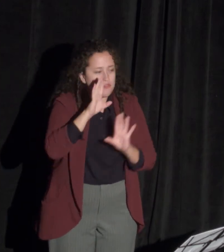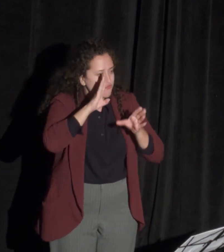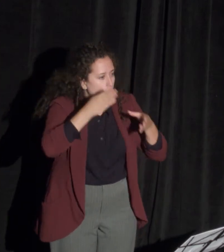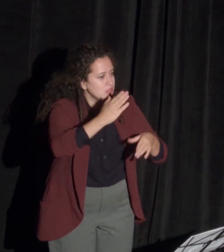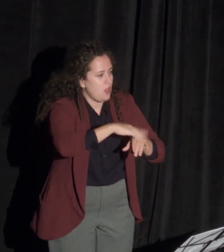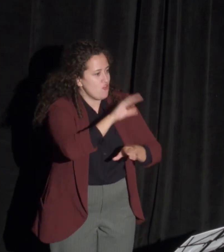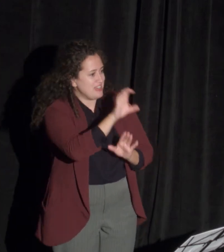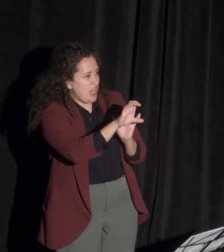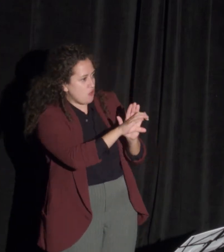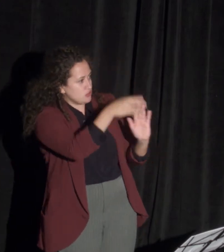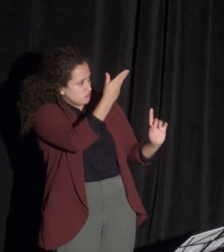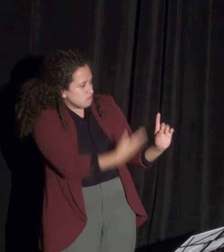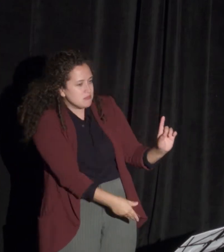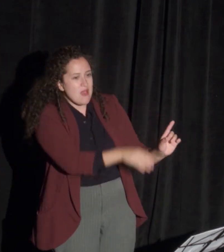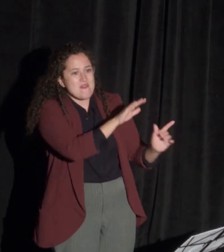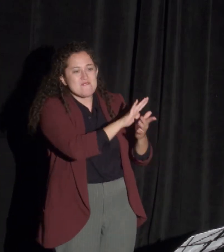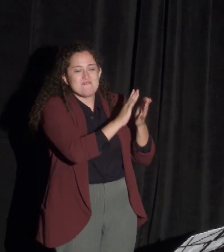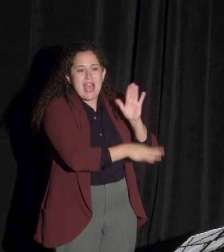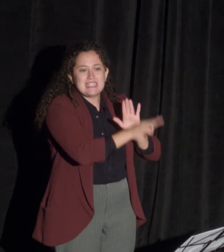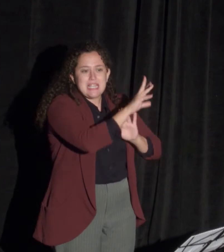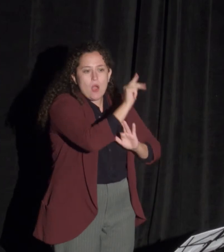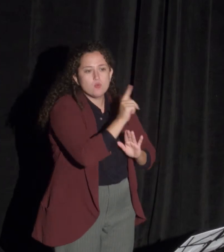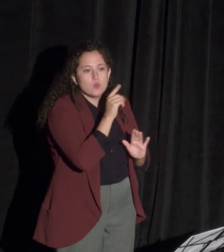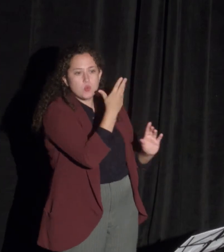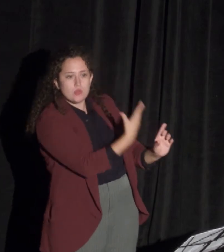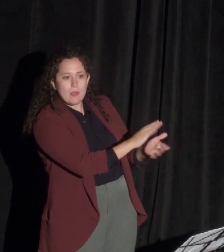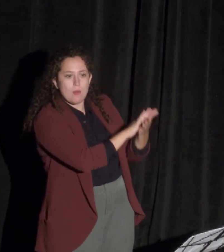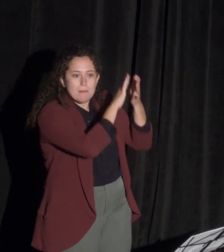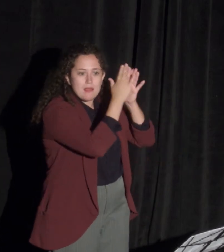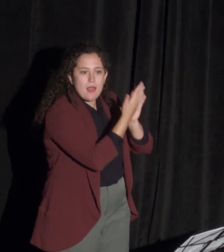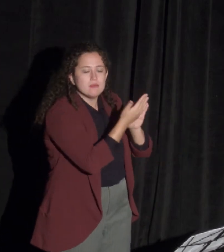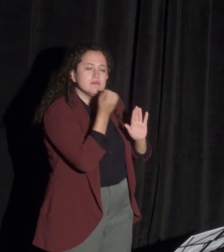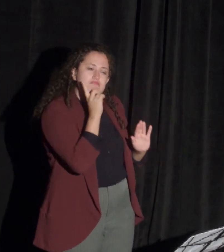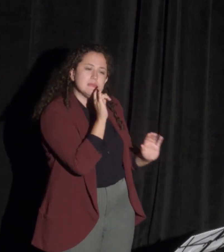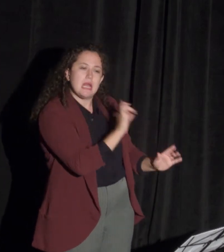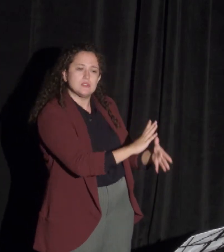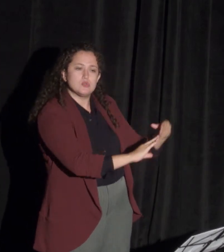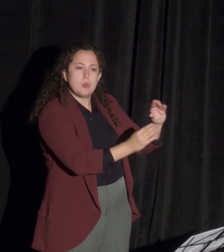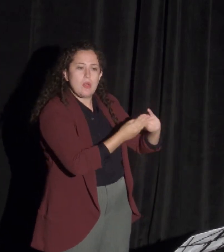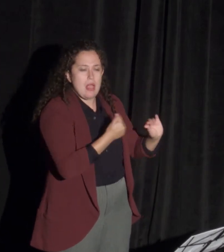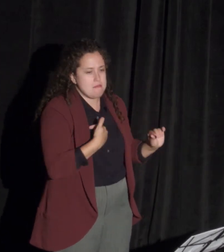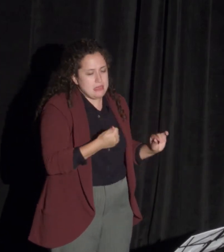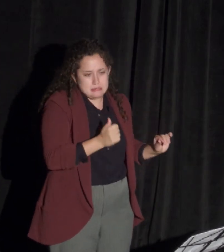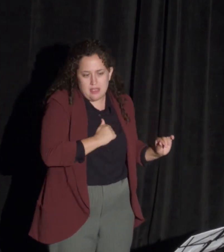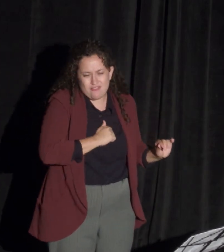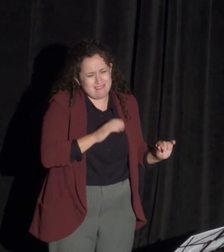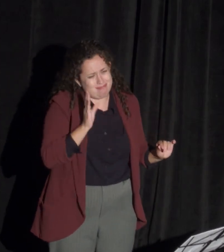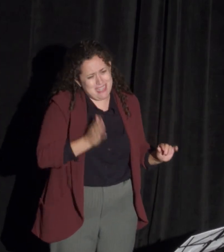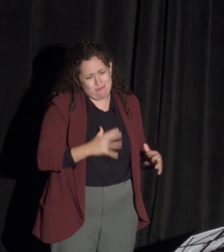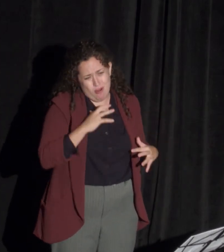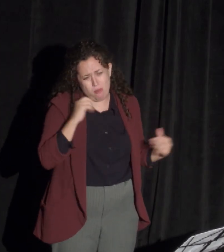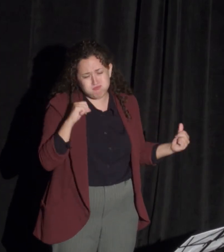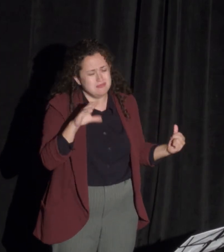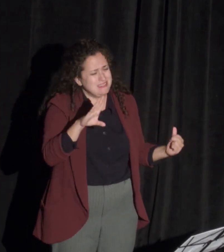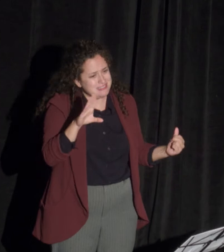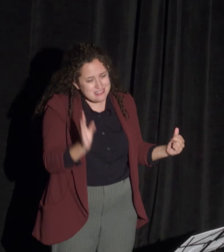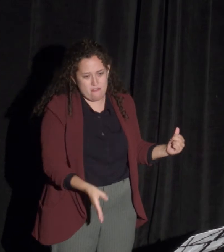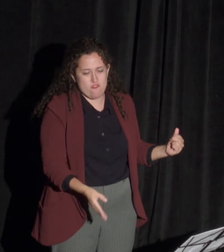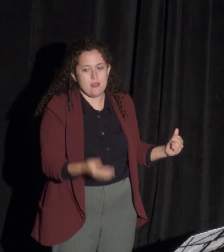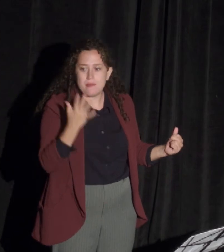they're going to become. And that's a story that I myself never grow tired of, because we are all always still on that